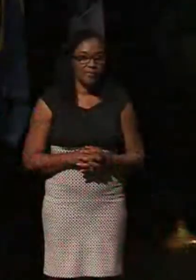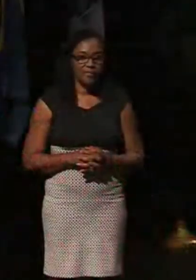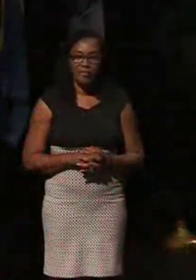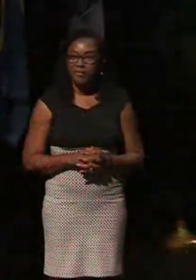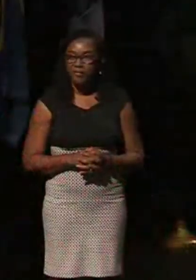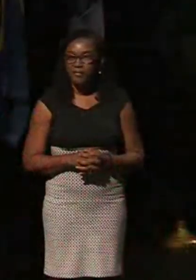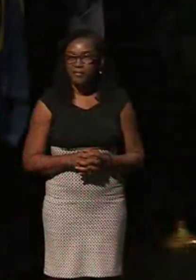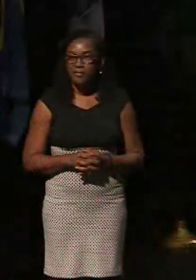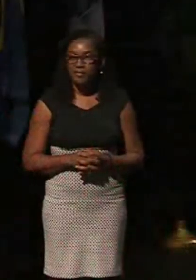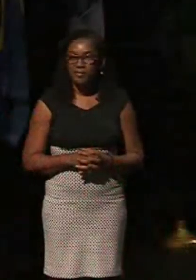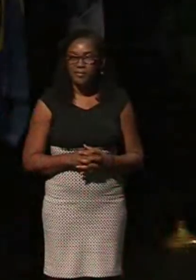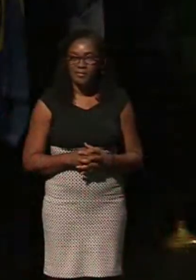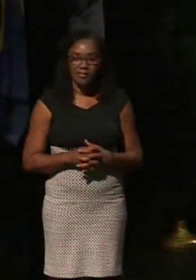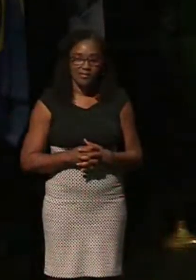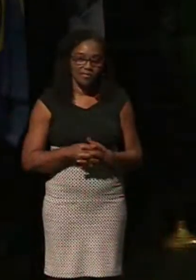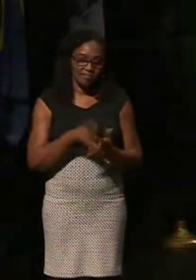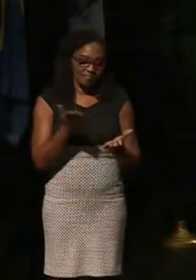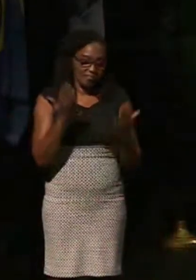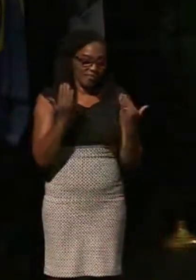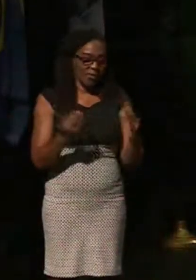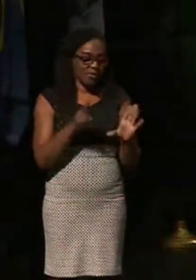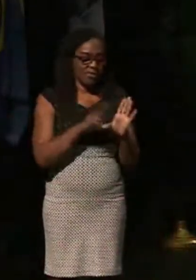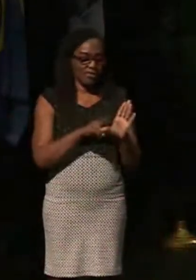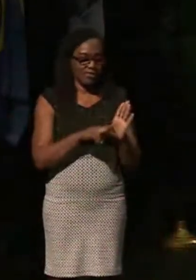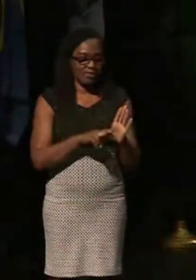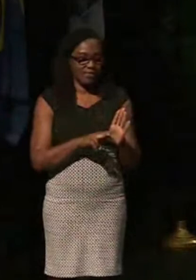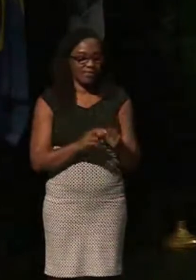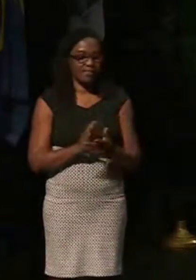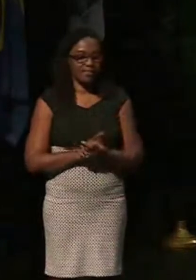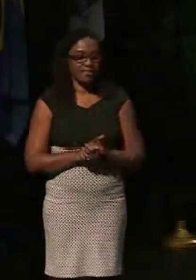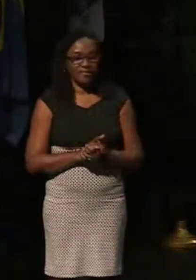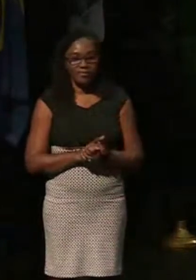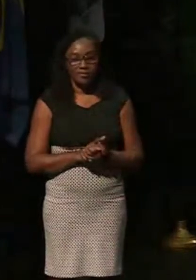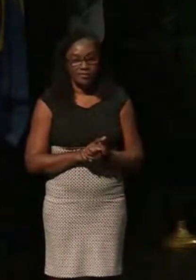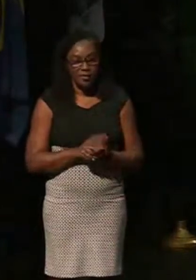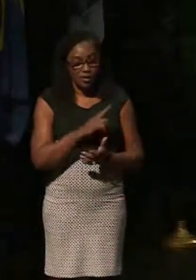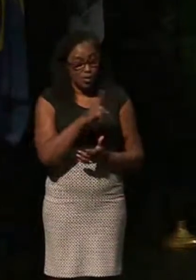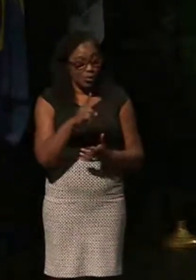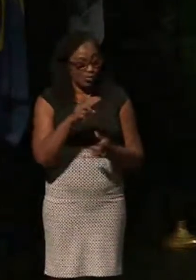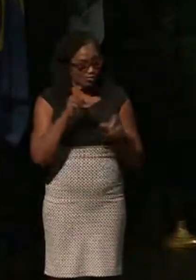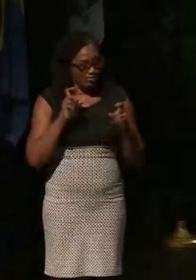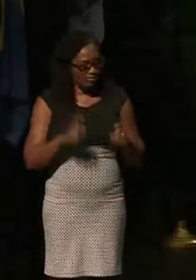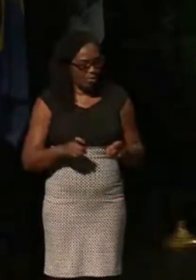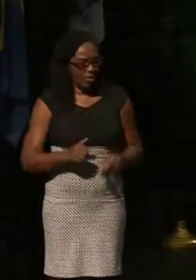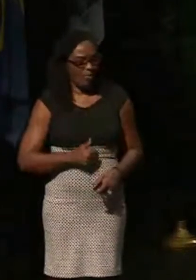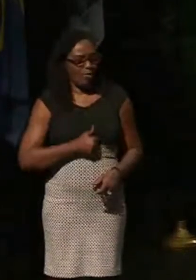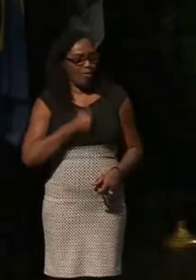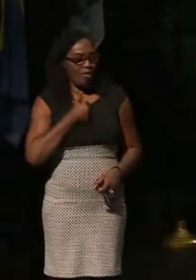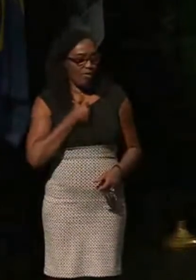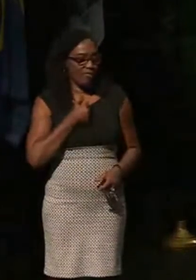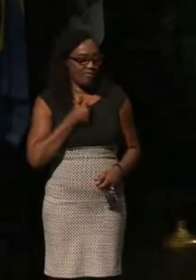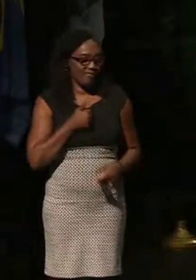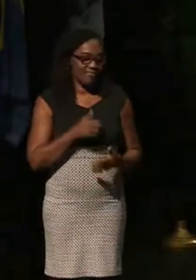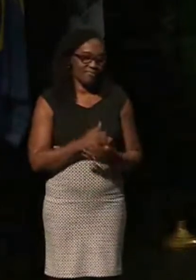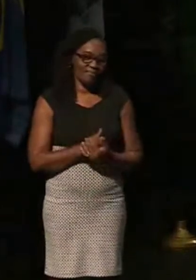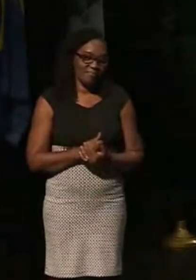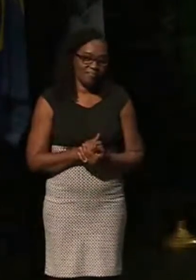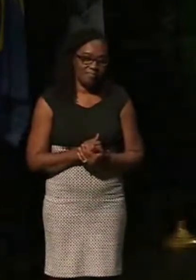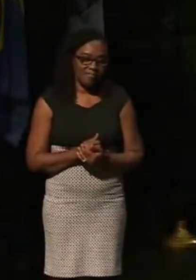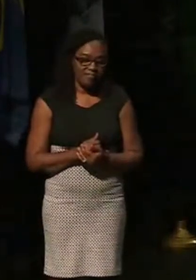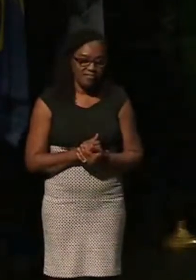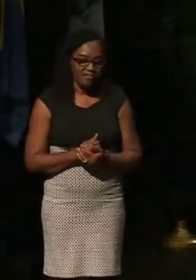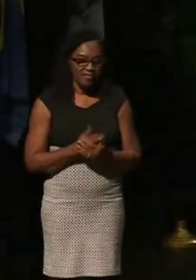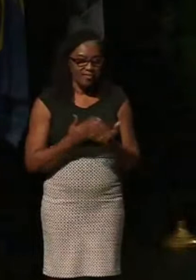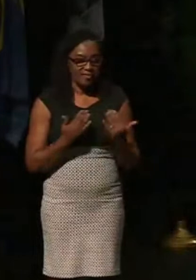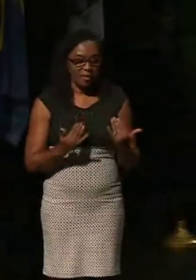Thank you. You may take your seats. You and they must be proud of this achievement as you take this badge of honor